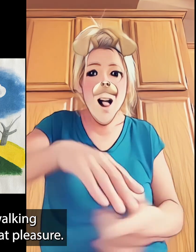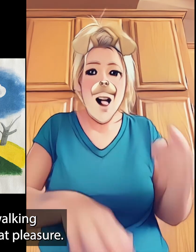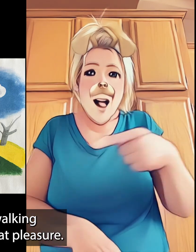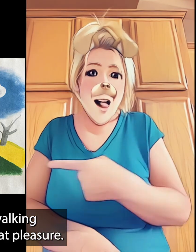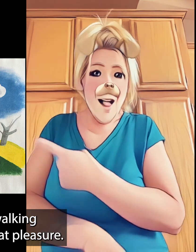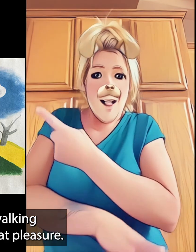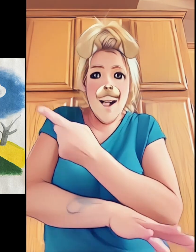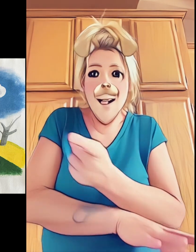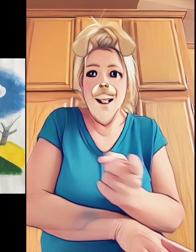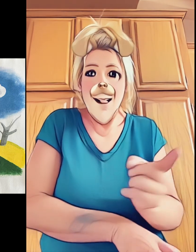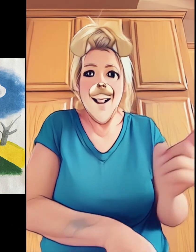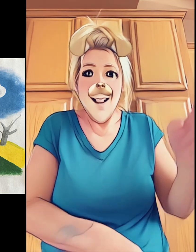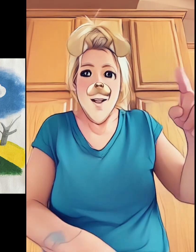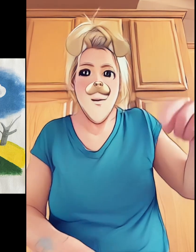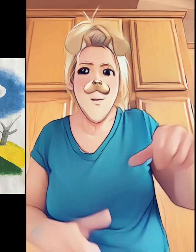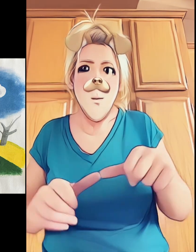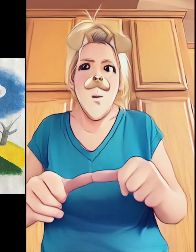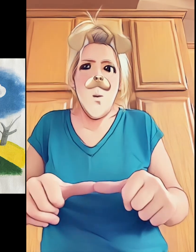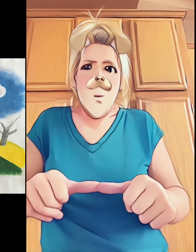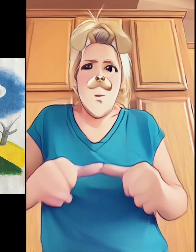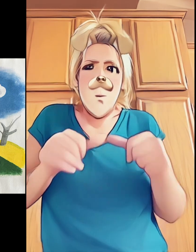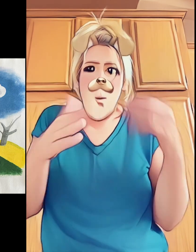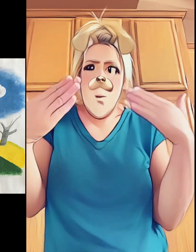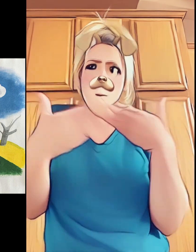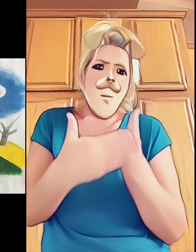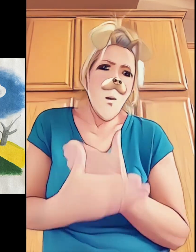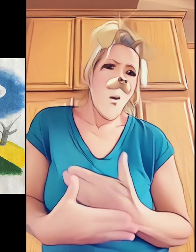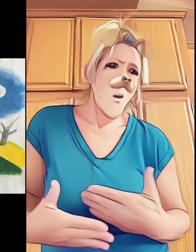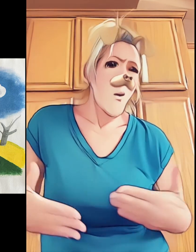with great pleasure.